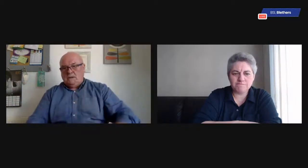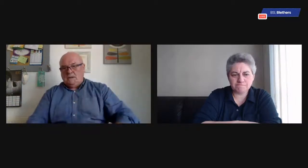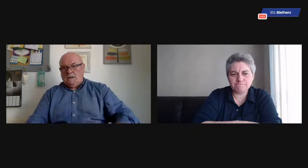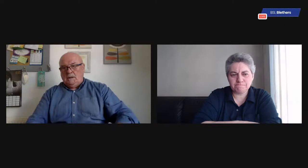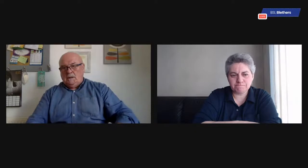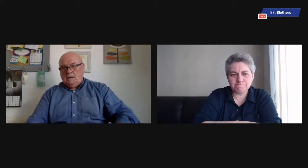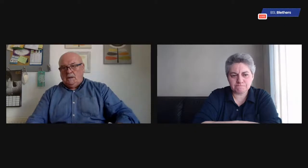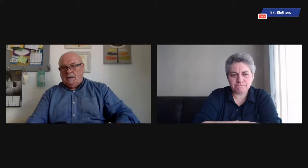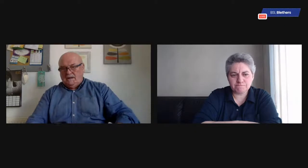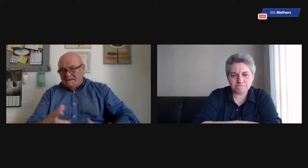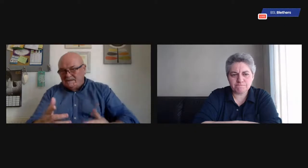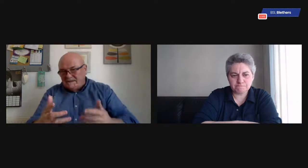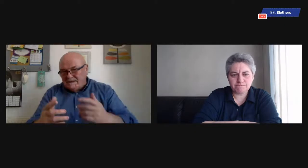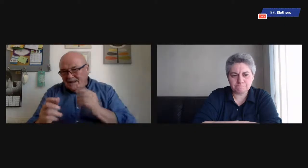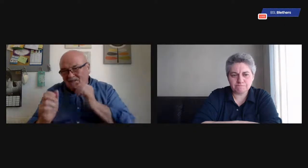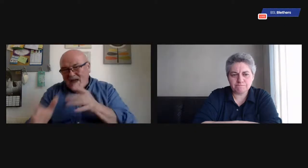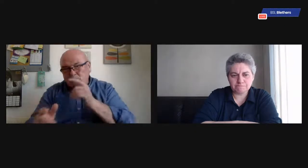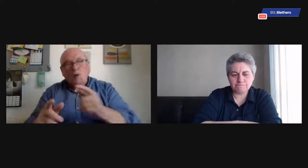they would